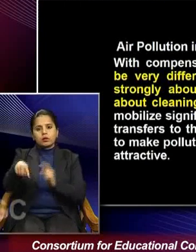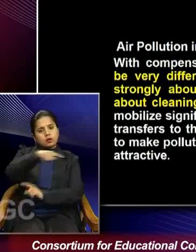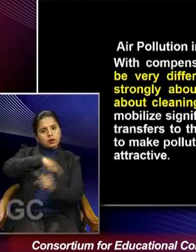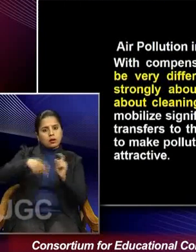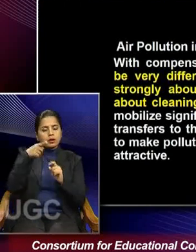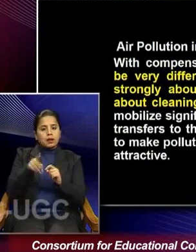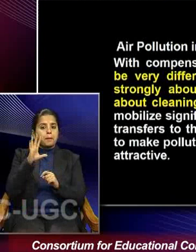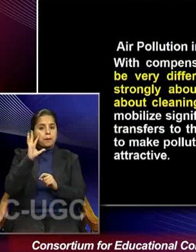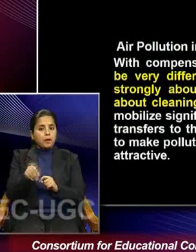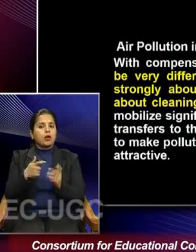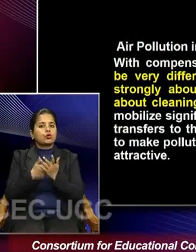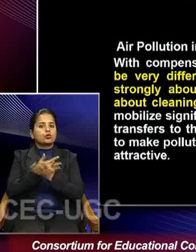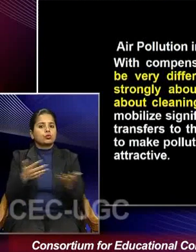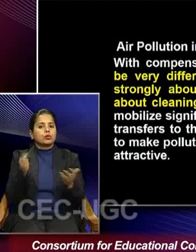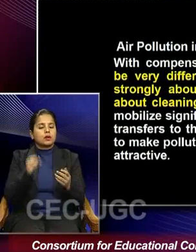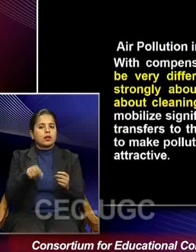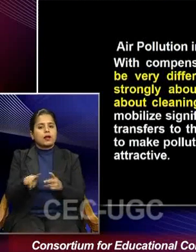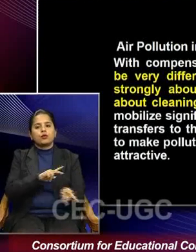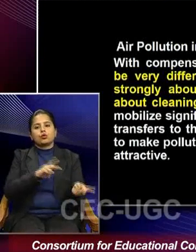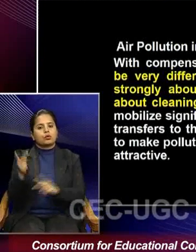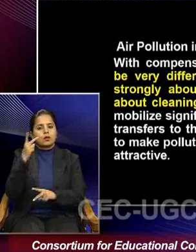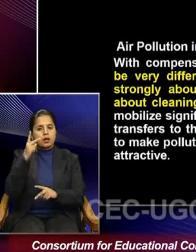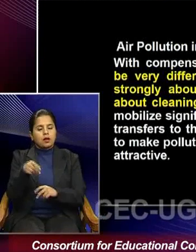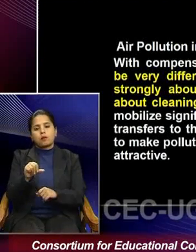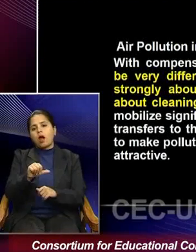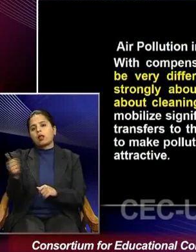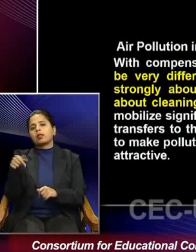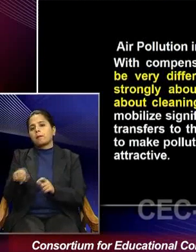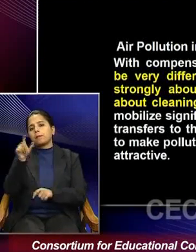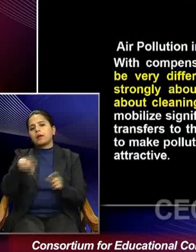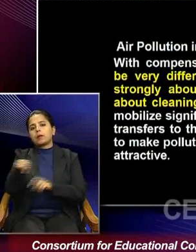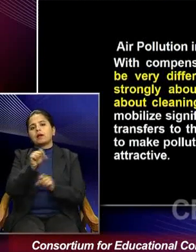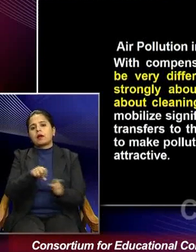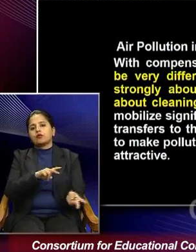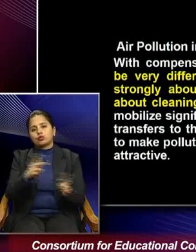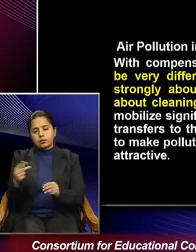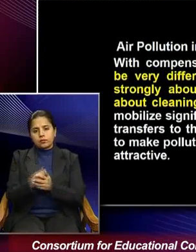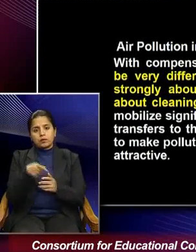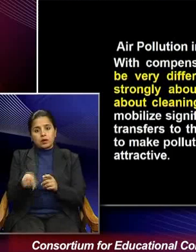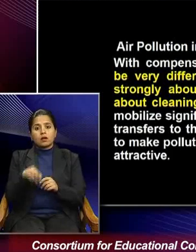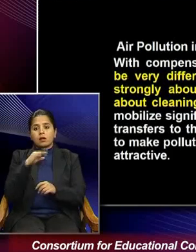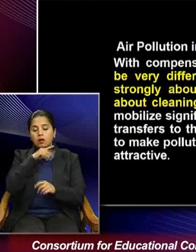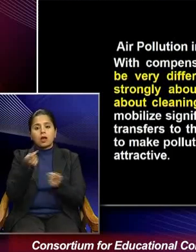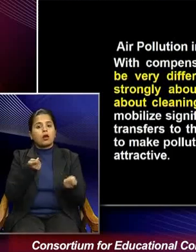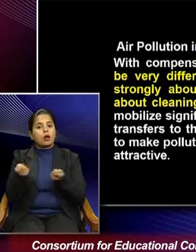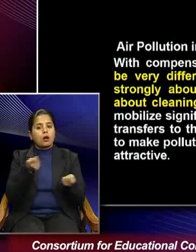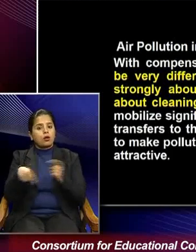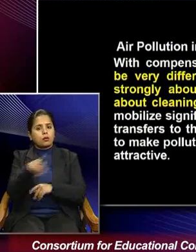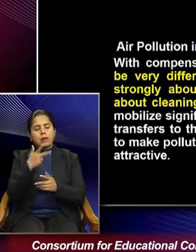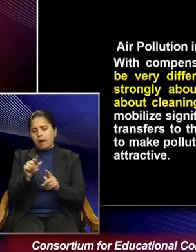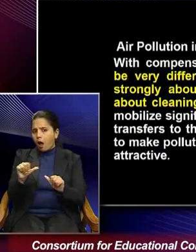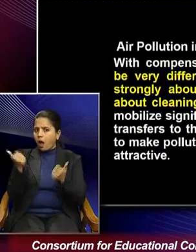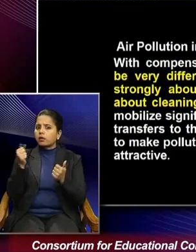significant resources to make the transfer to the rest of the population to make the pollution control